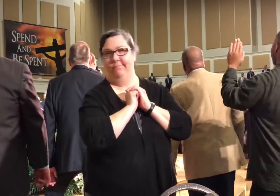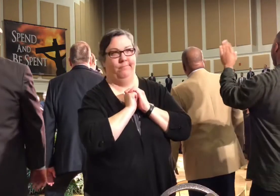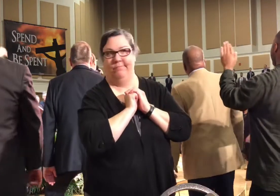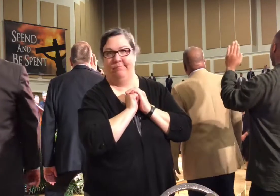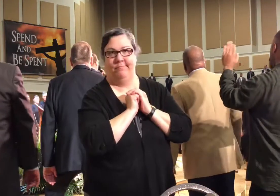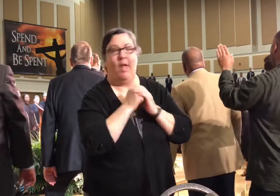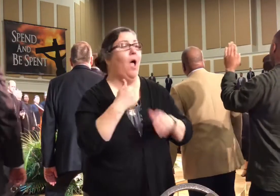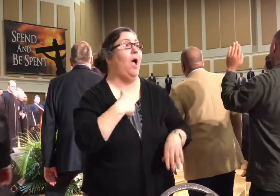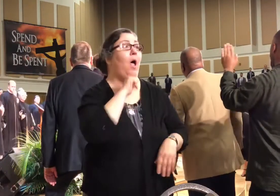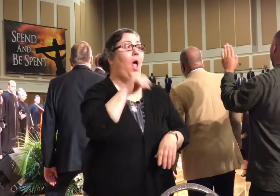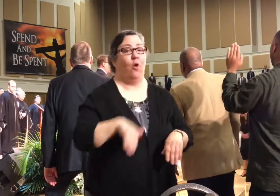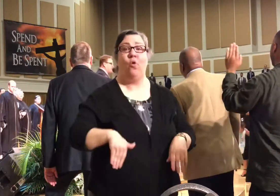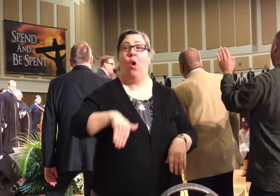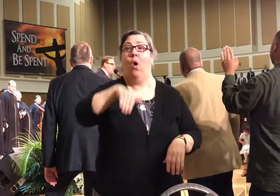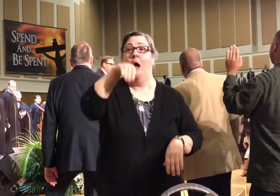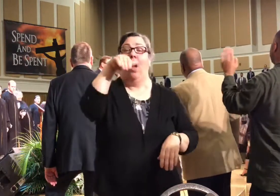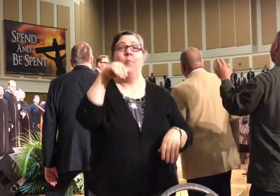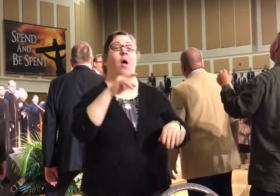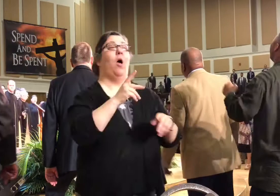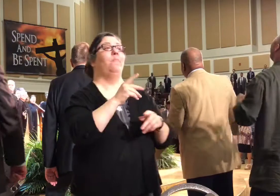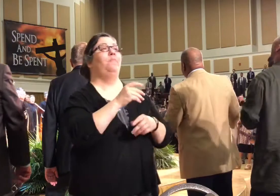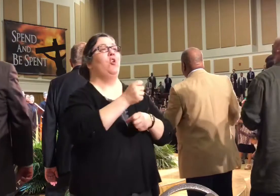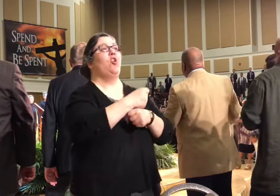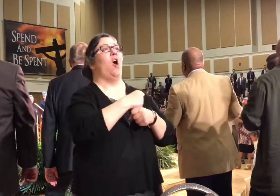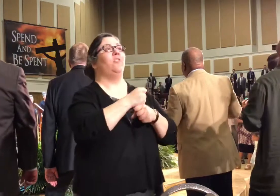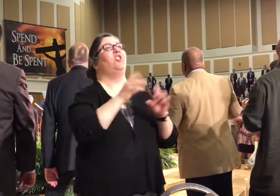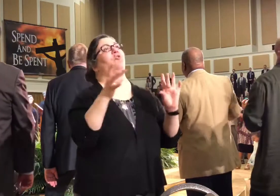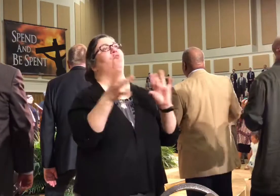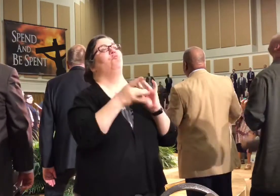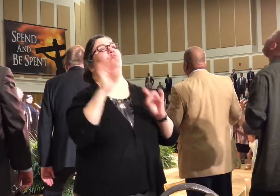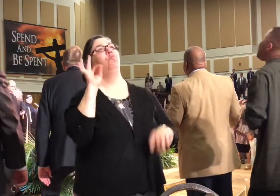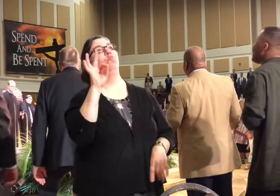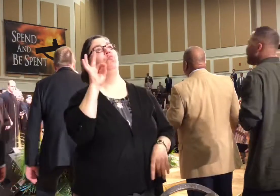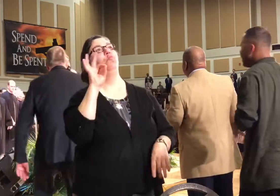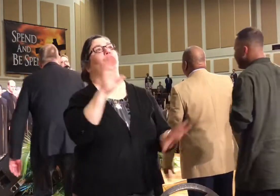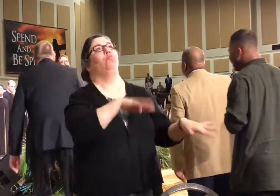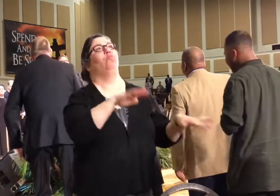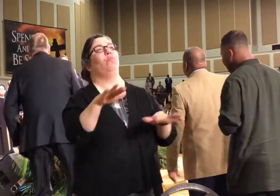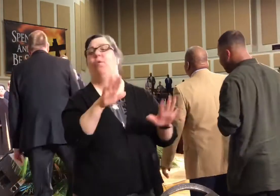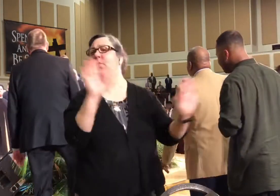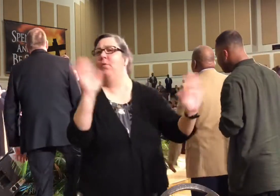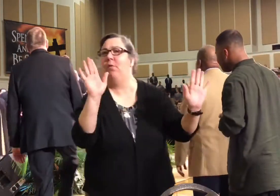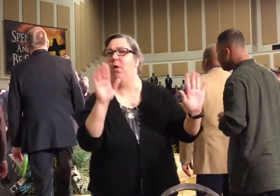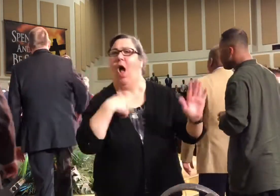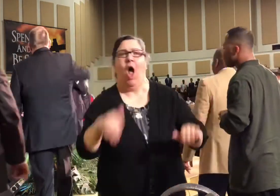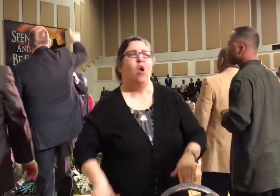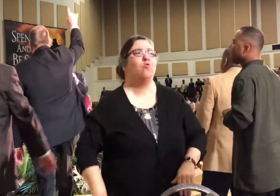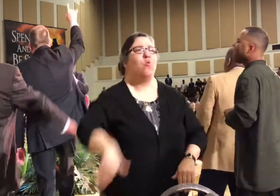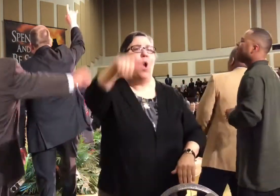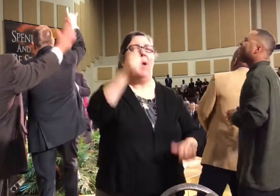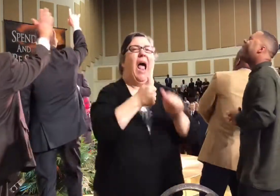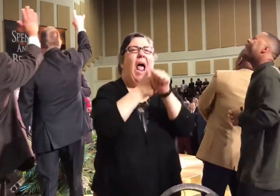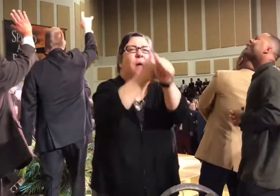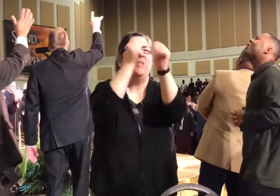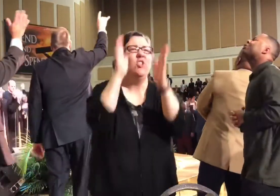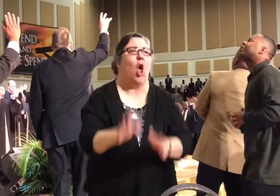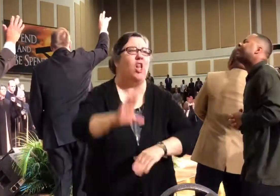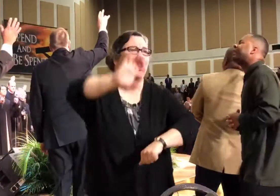I didn't grow up on coffee talks on Wednesday night. I grew up on apostolic church.